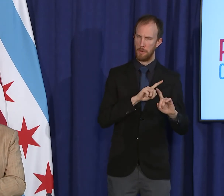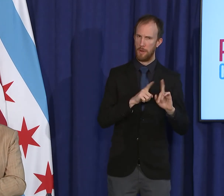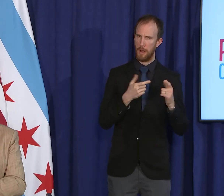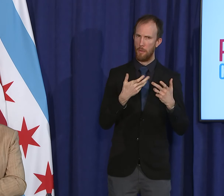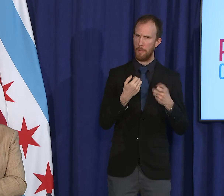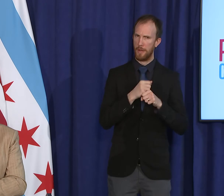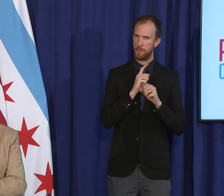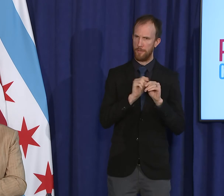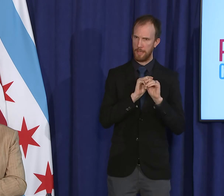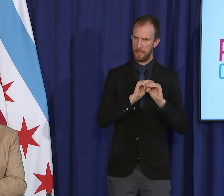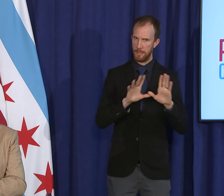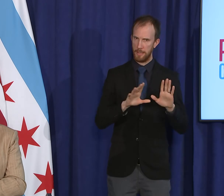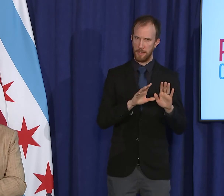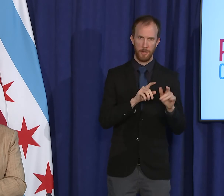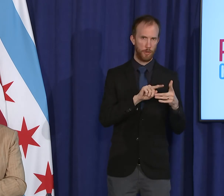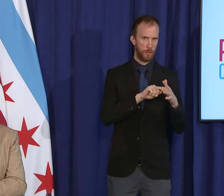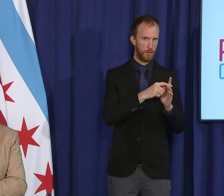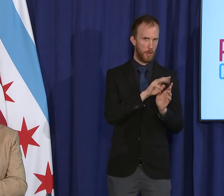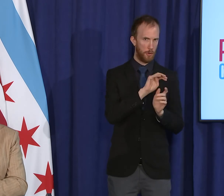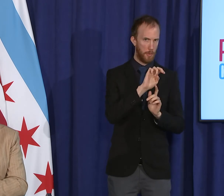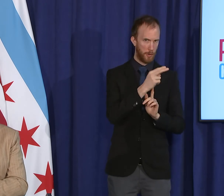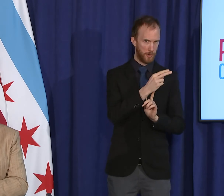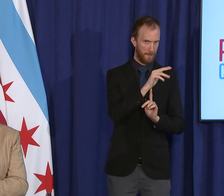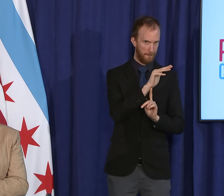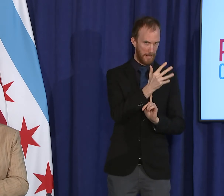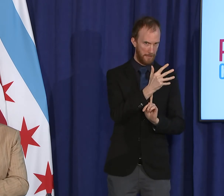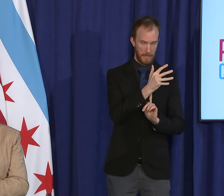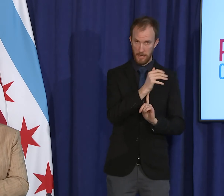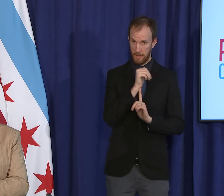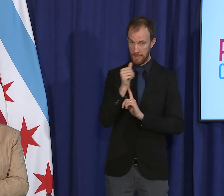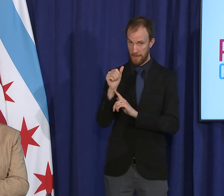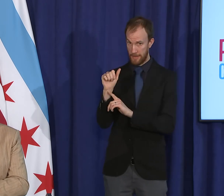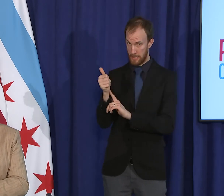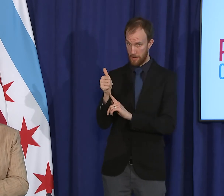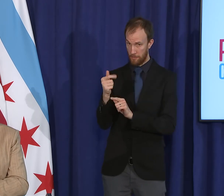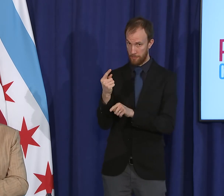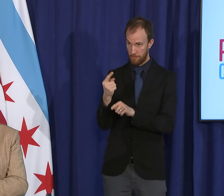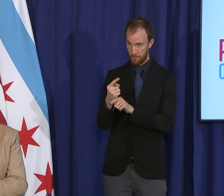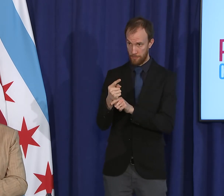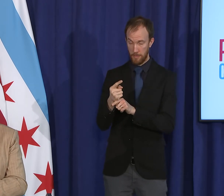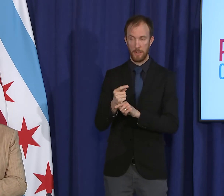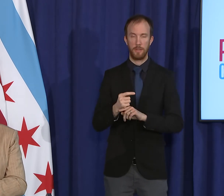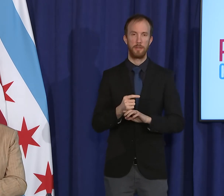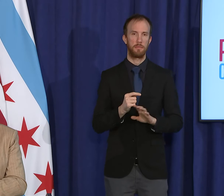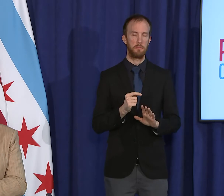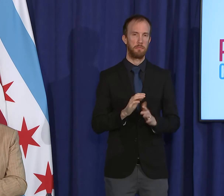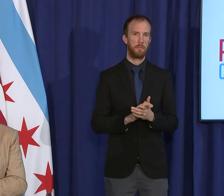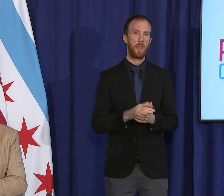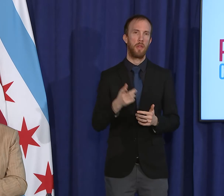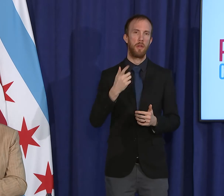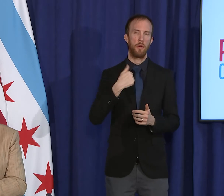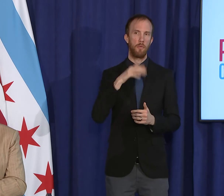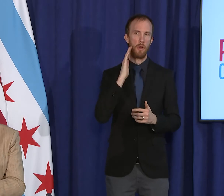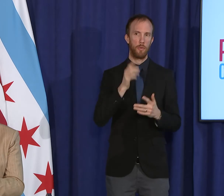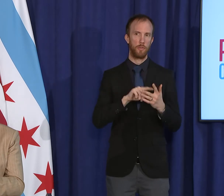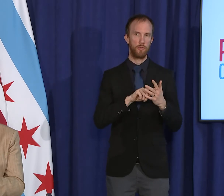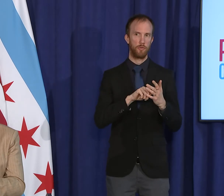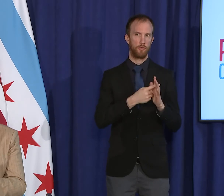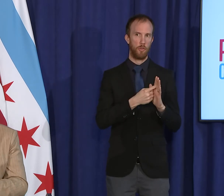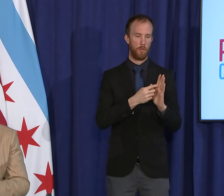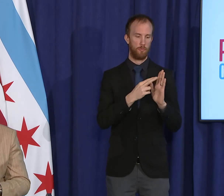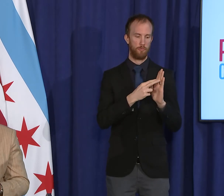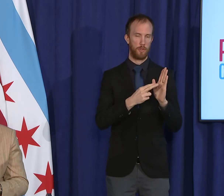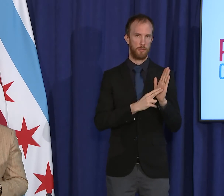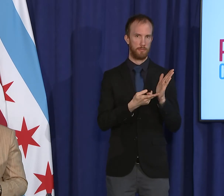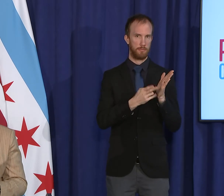start March 5th rather than the 10th, is that correct? We're going to start with the registrations. I think Thursday